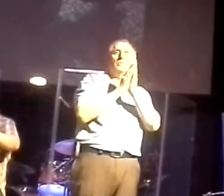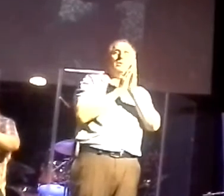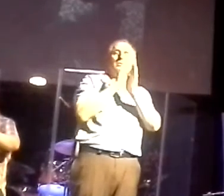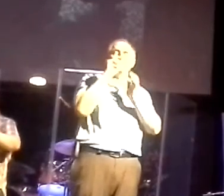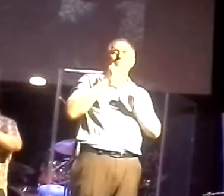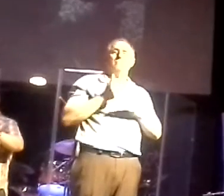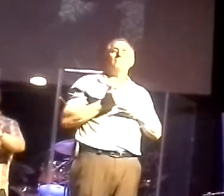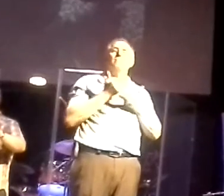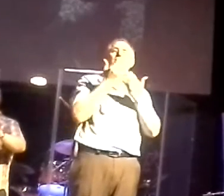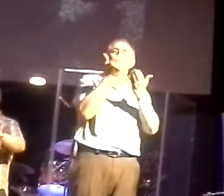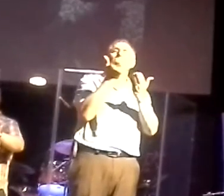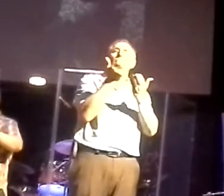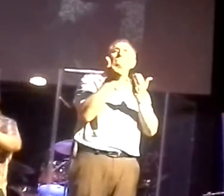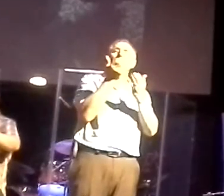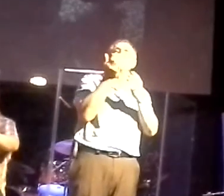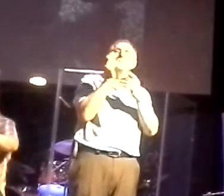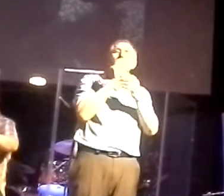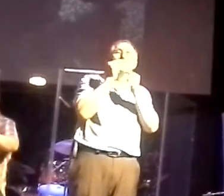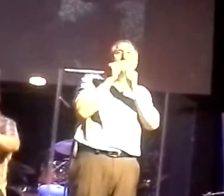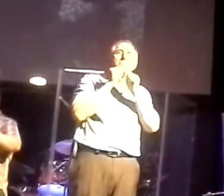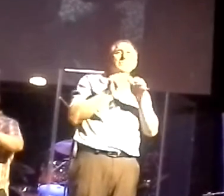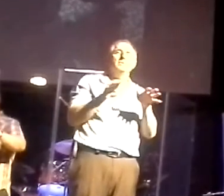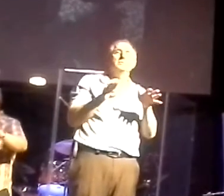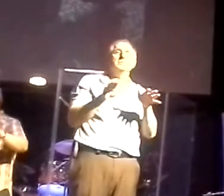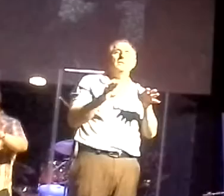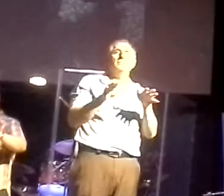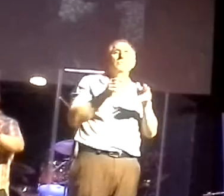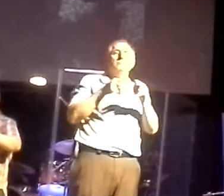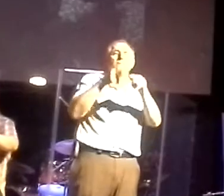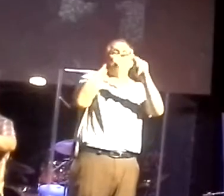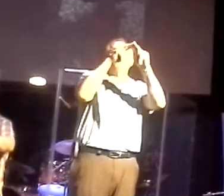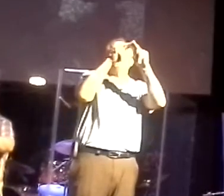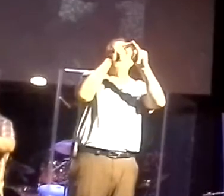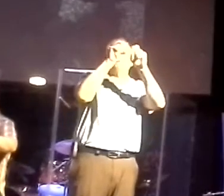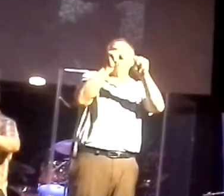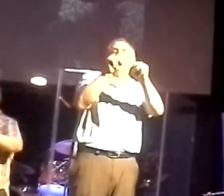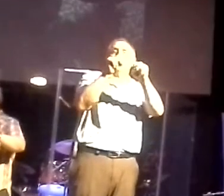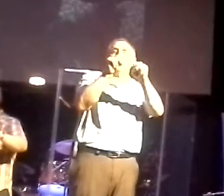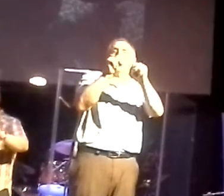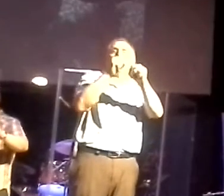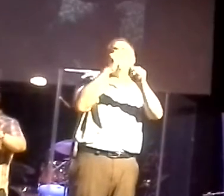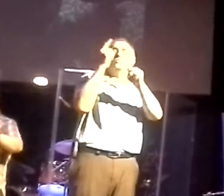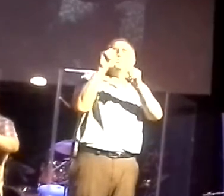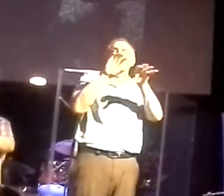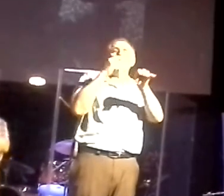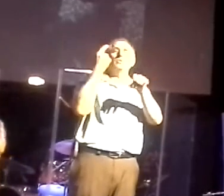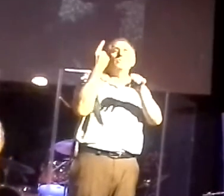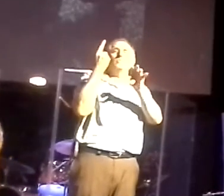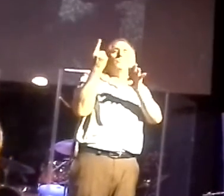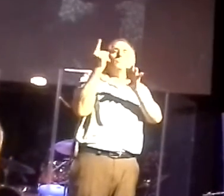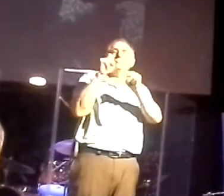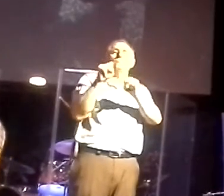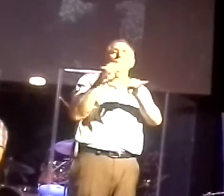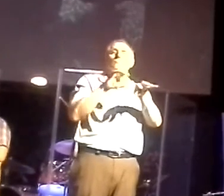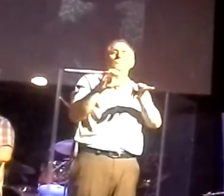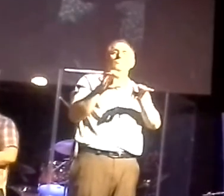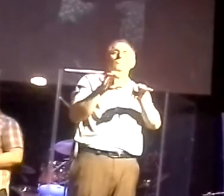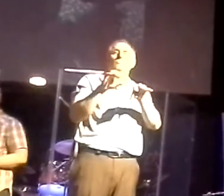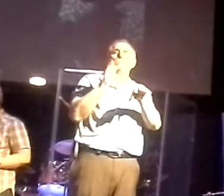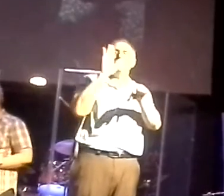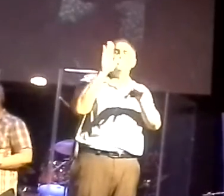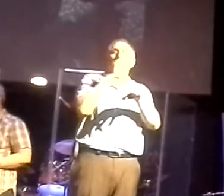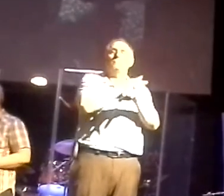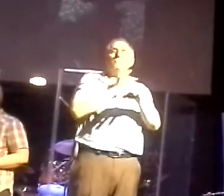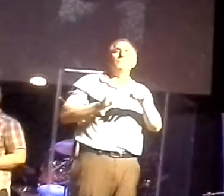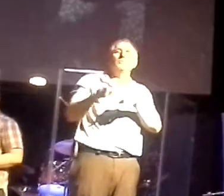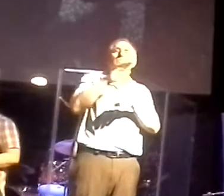these tithes and these offerings. God, that you would bless them, that you would multiply them, that you would do only what you can do for your